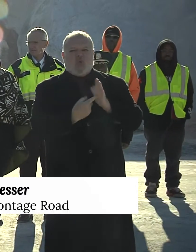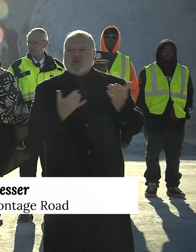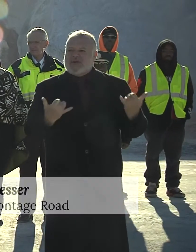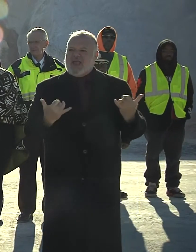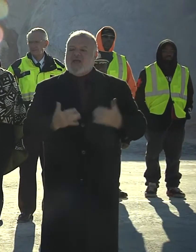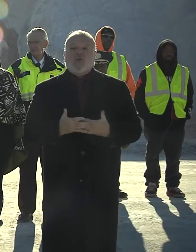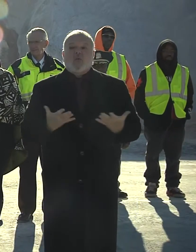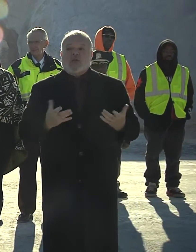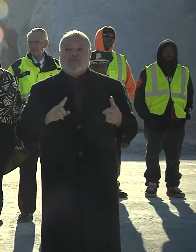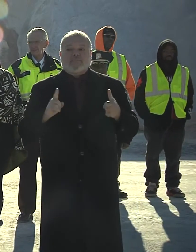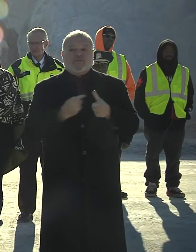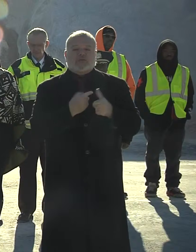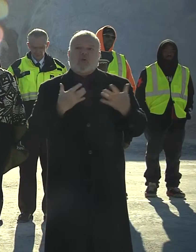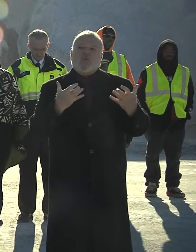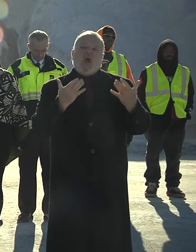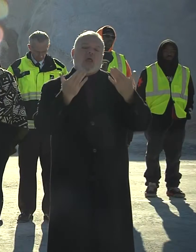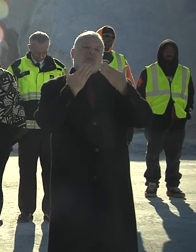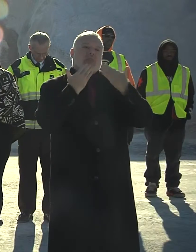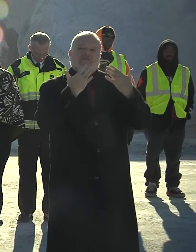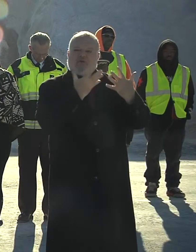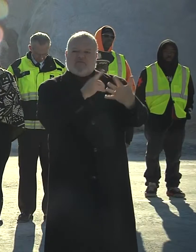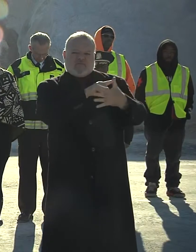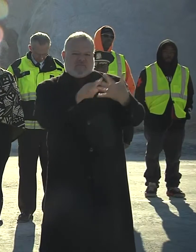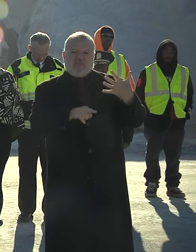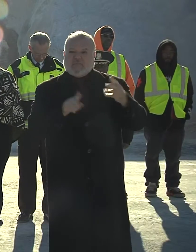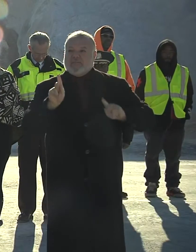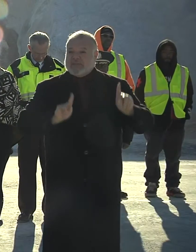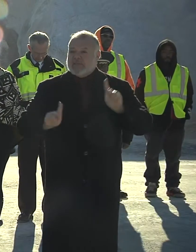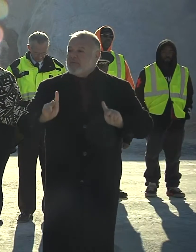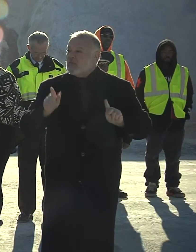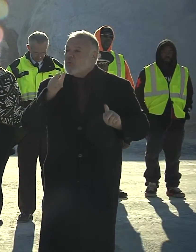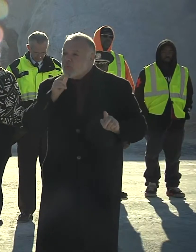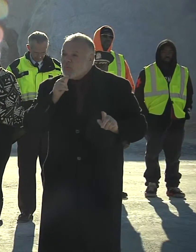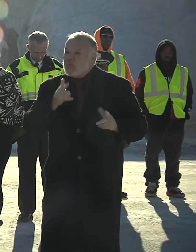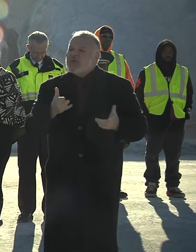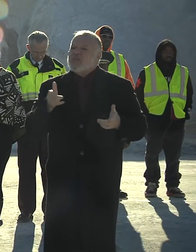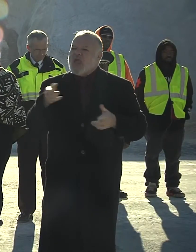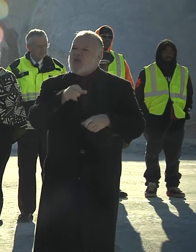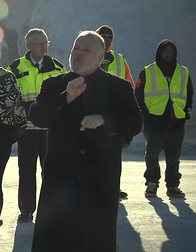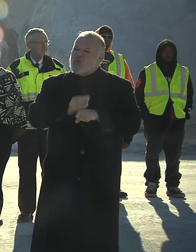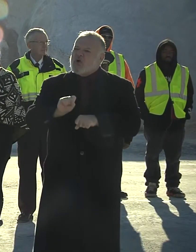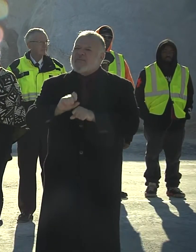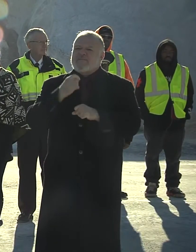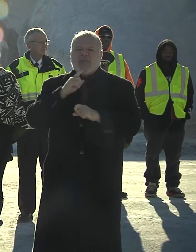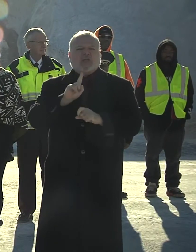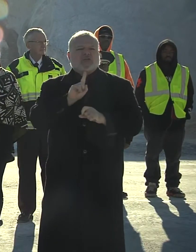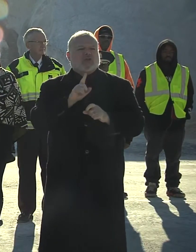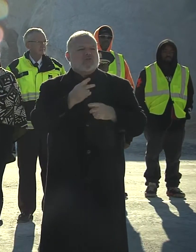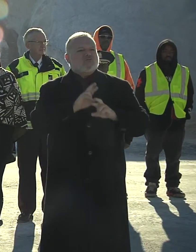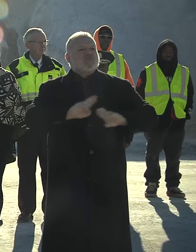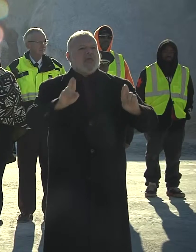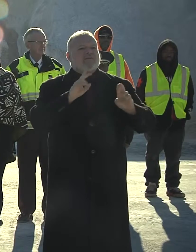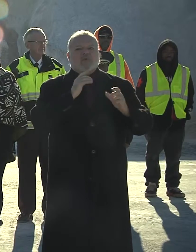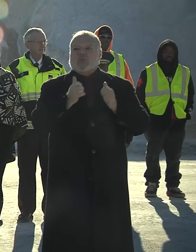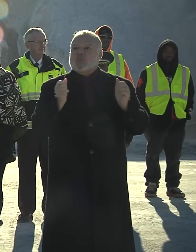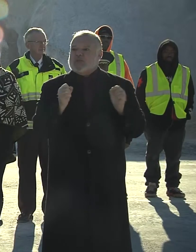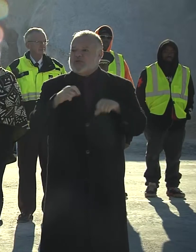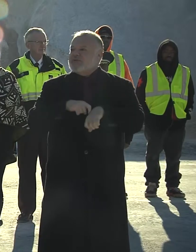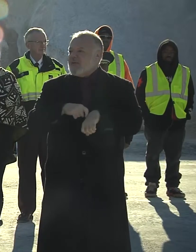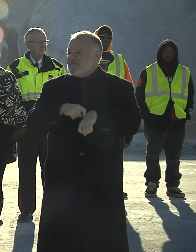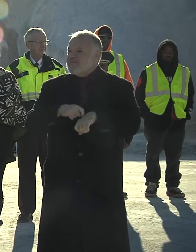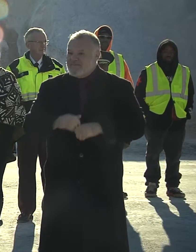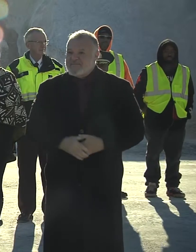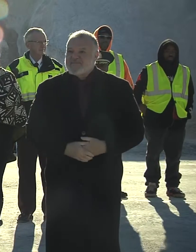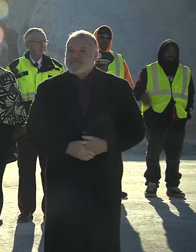many departments for making sure that we are prepared for this winter and building on all the work that happens each and every